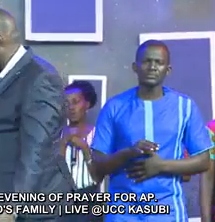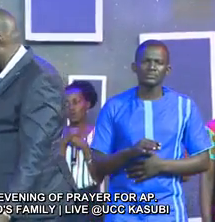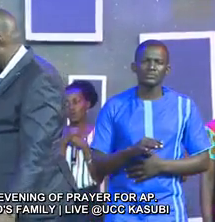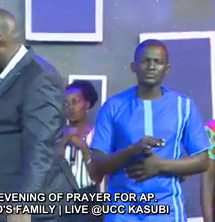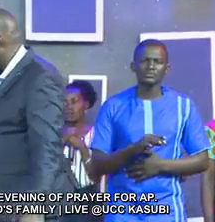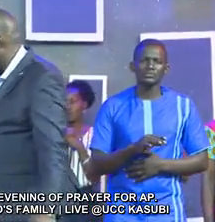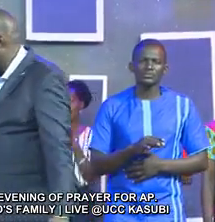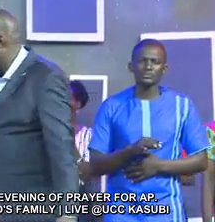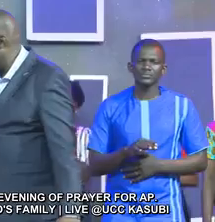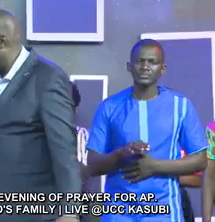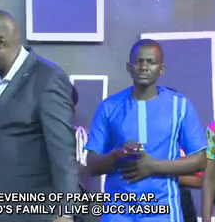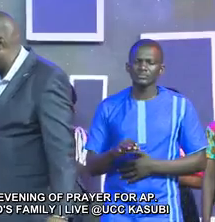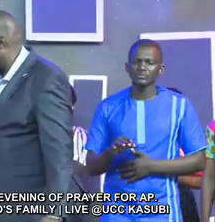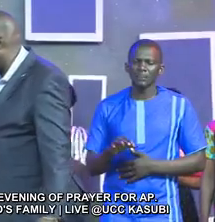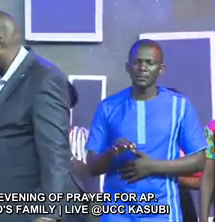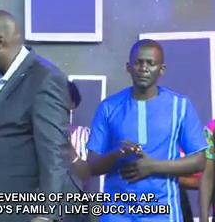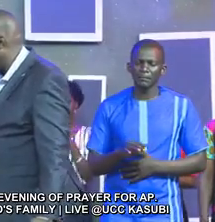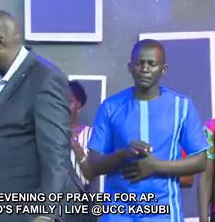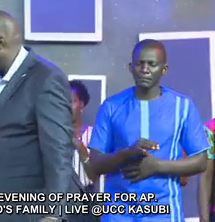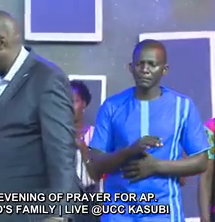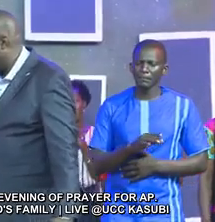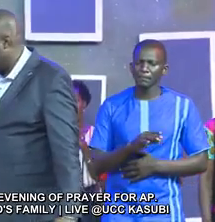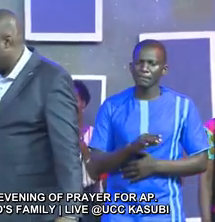Ia tanda lebri ma.